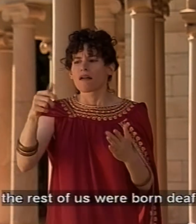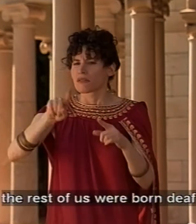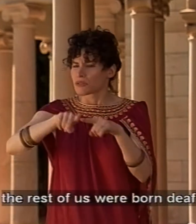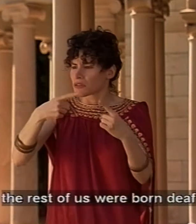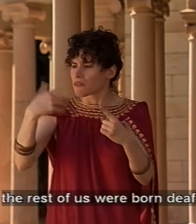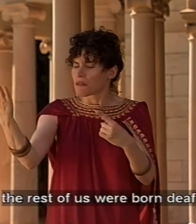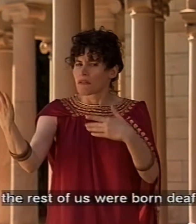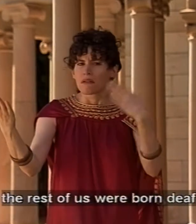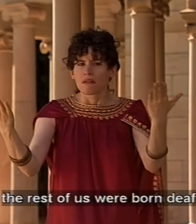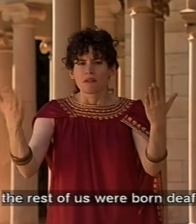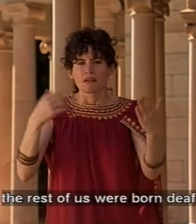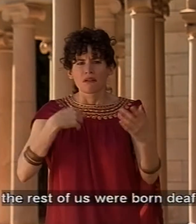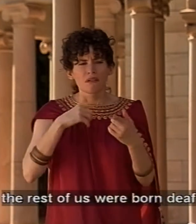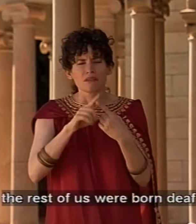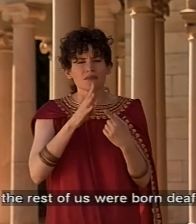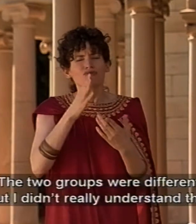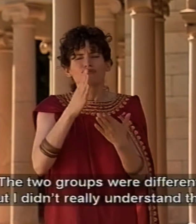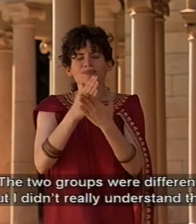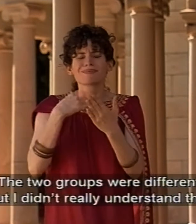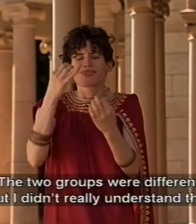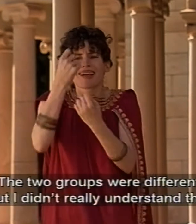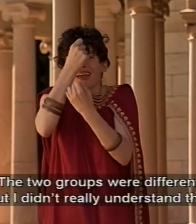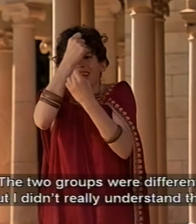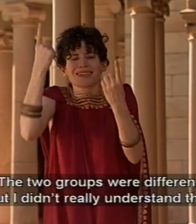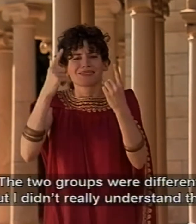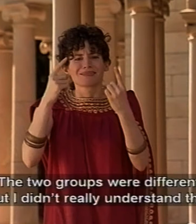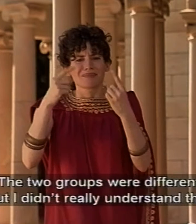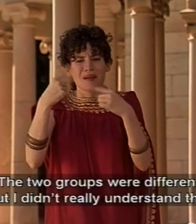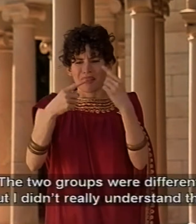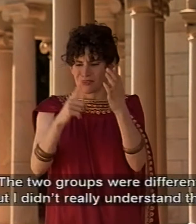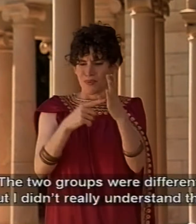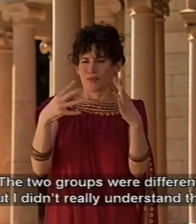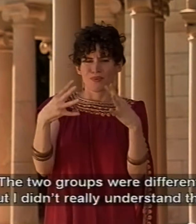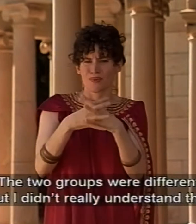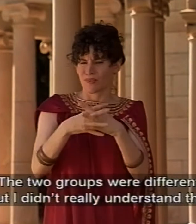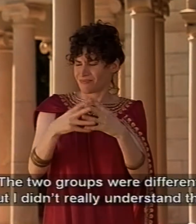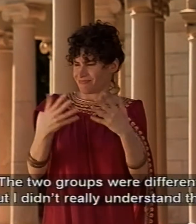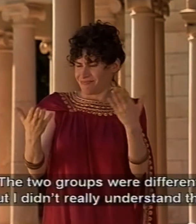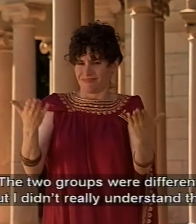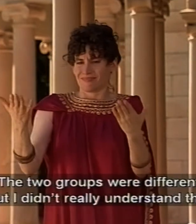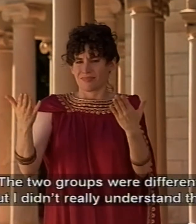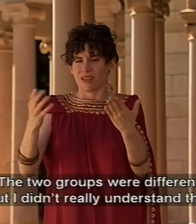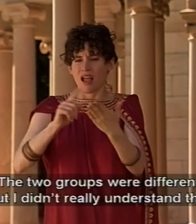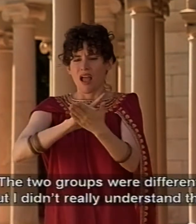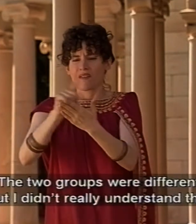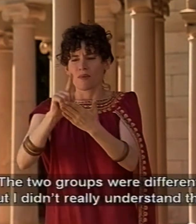actually born deaf. The two groups were different, but I didn't really understand about that.